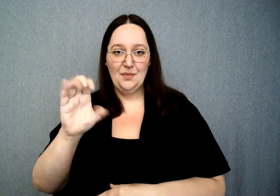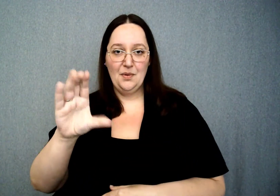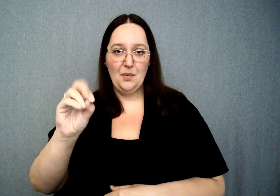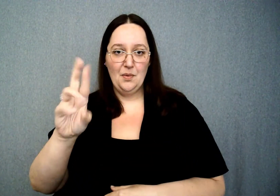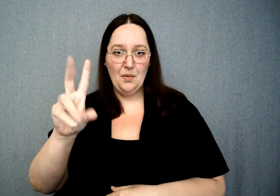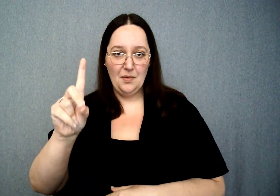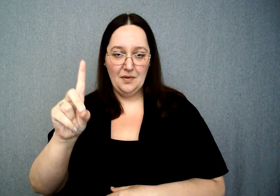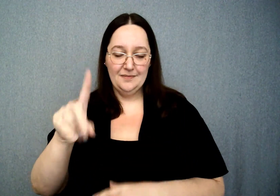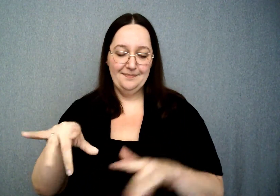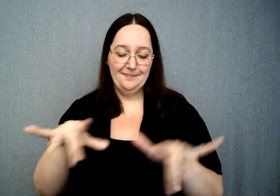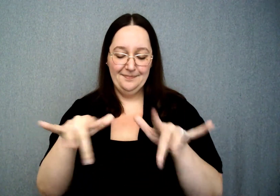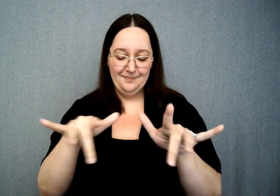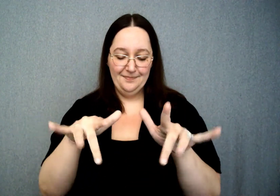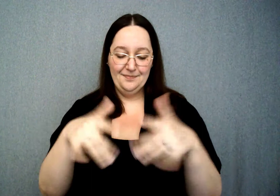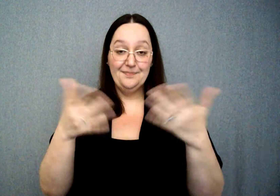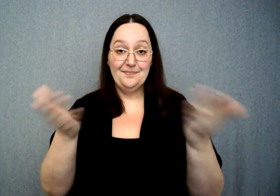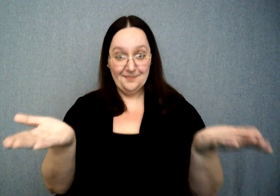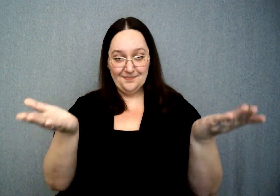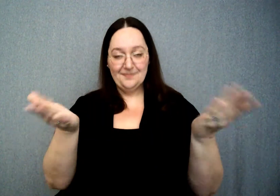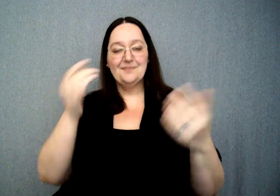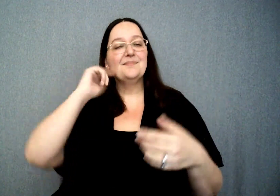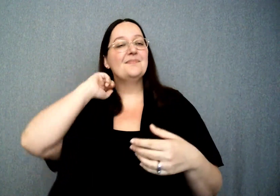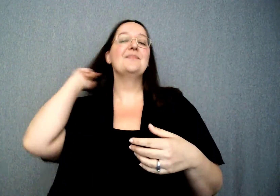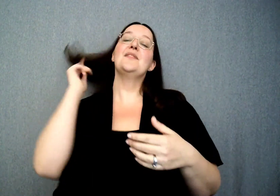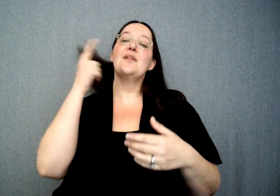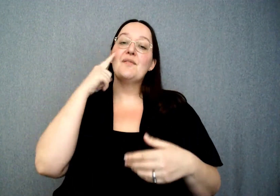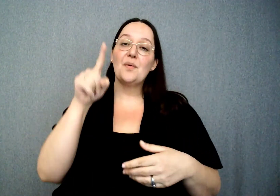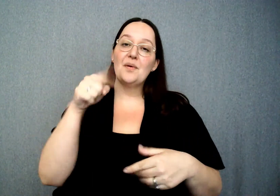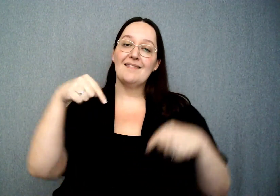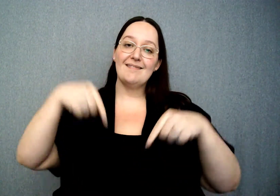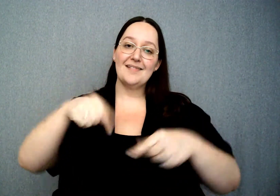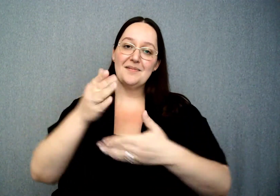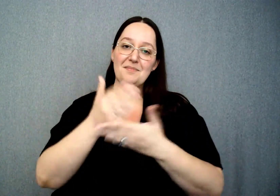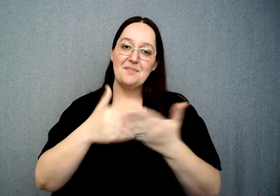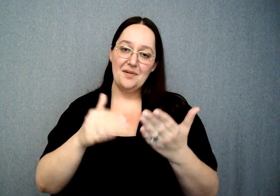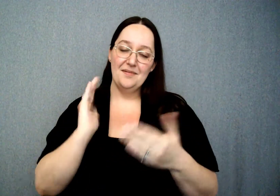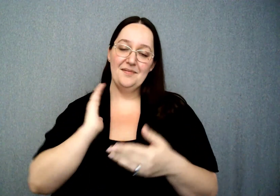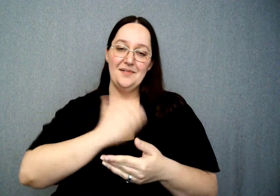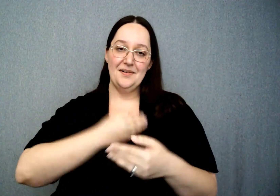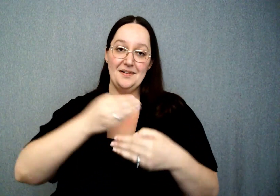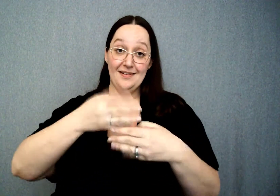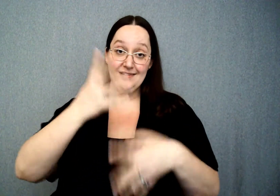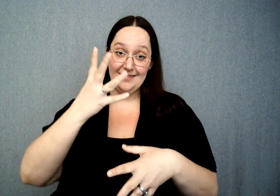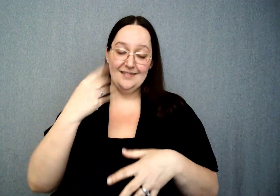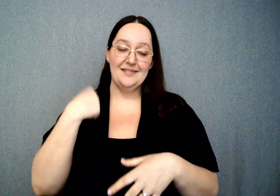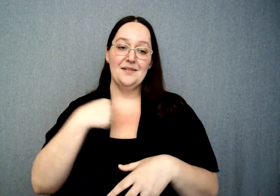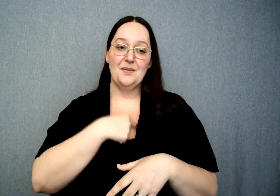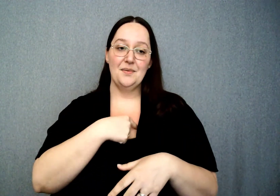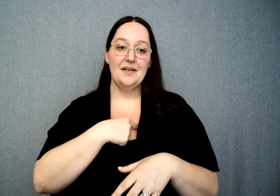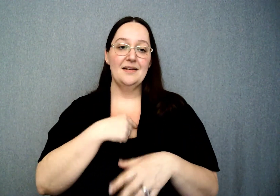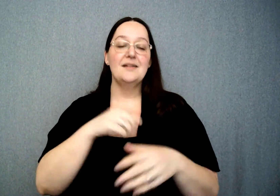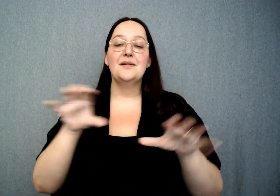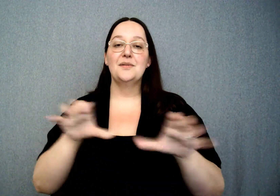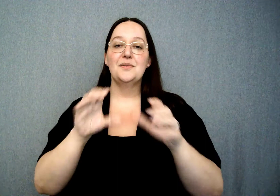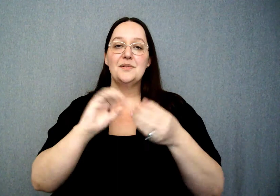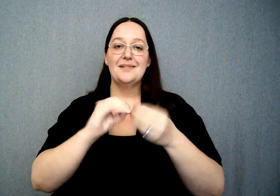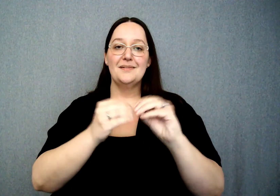So I had to re-record it. And for this part of our list, what we're going to